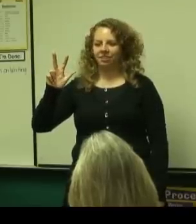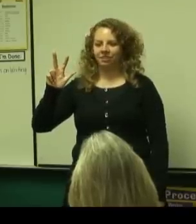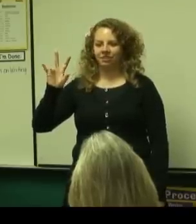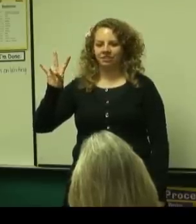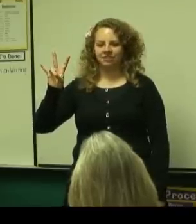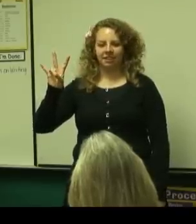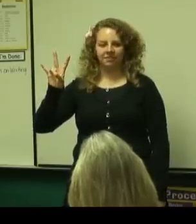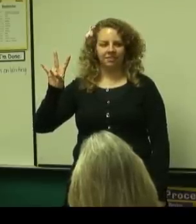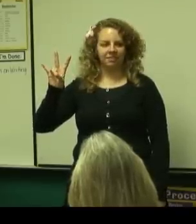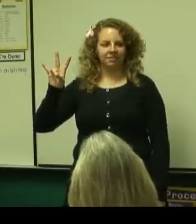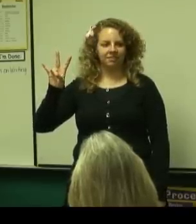37,